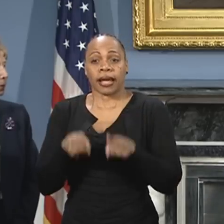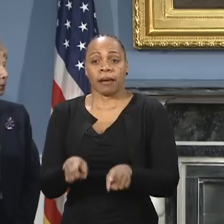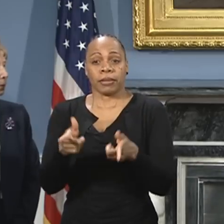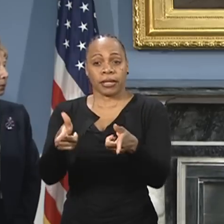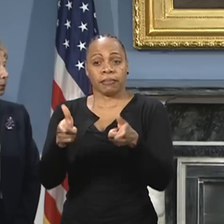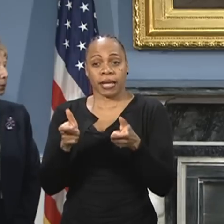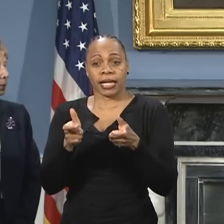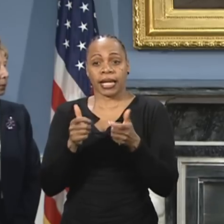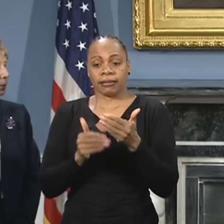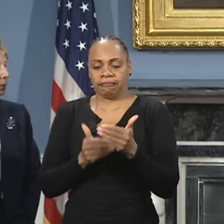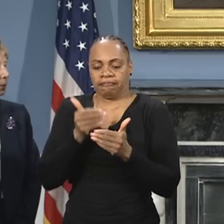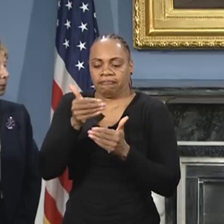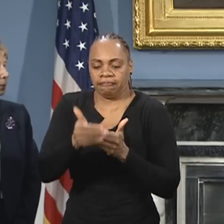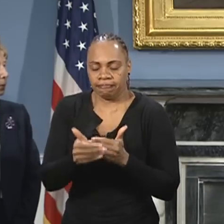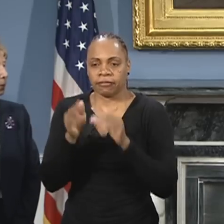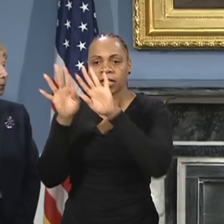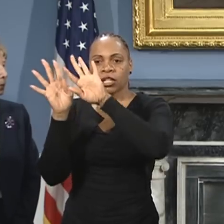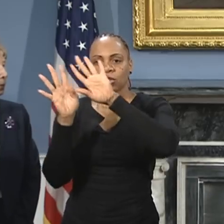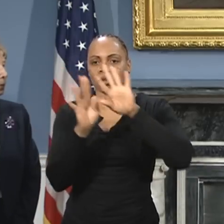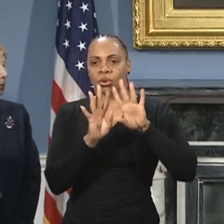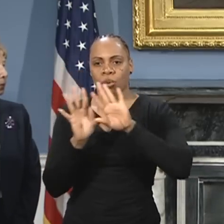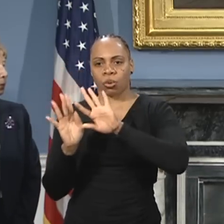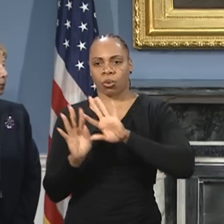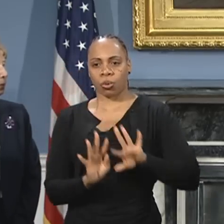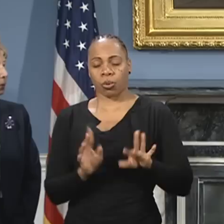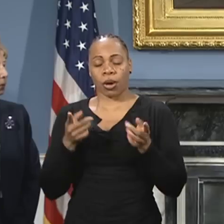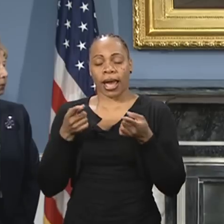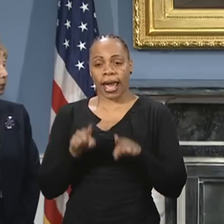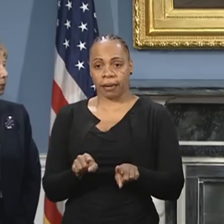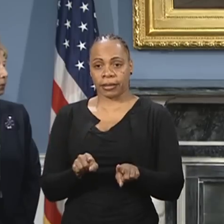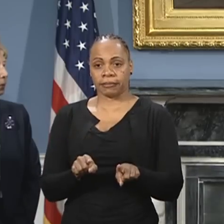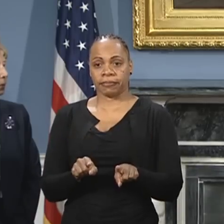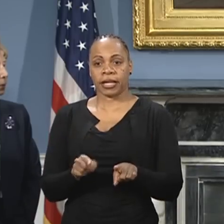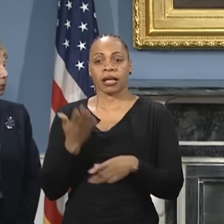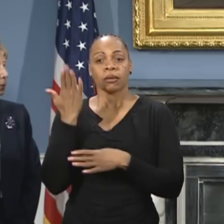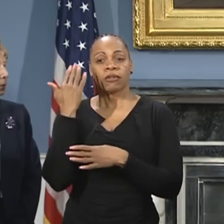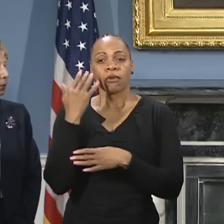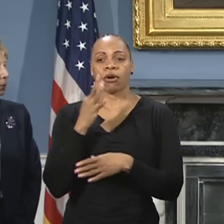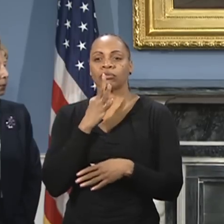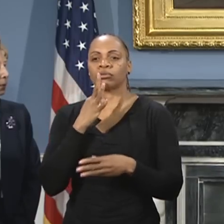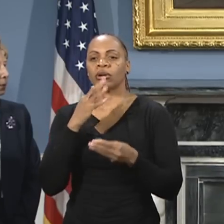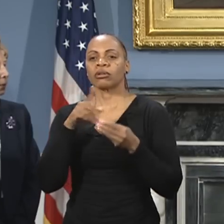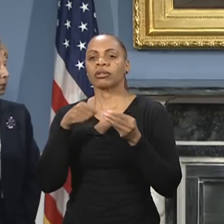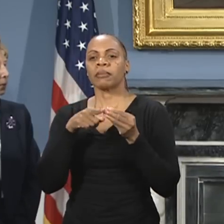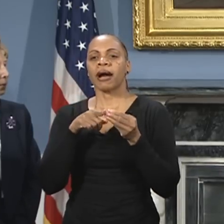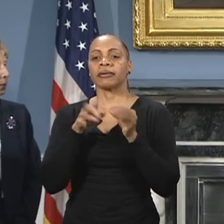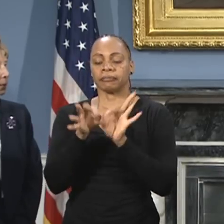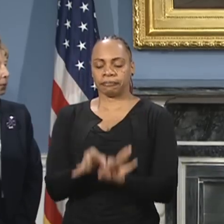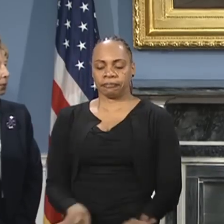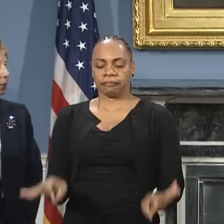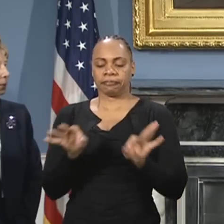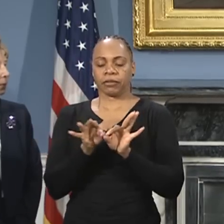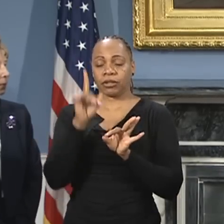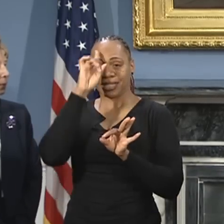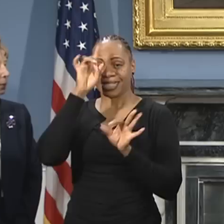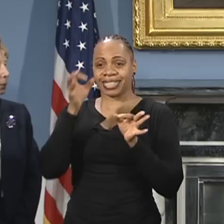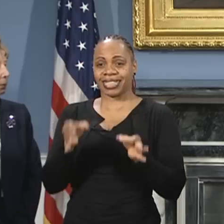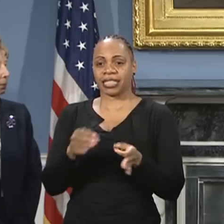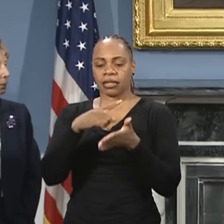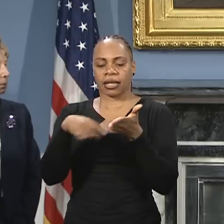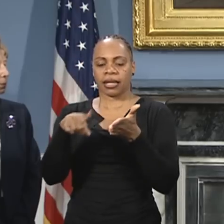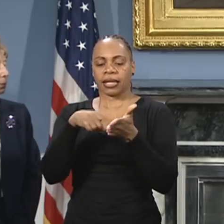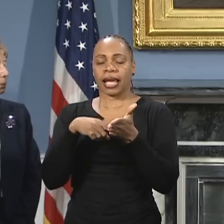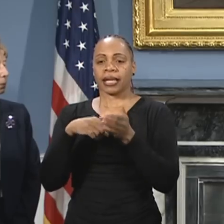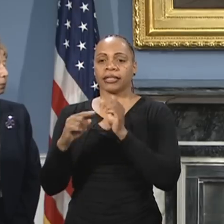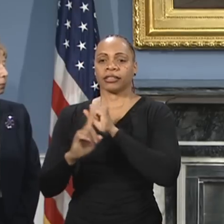next storm approached. First of all, as I mentioned, one of the most important decisions was to cancel trash collections and